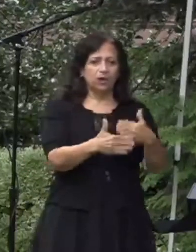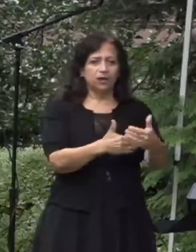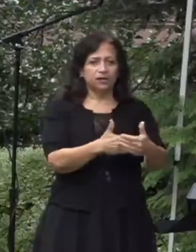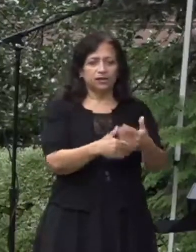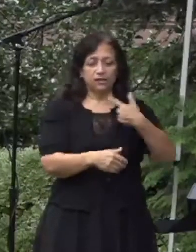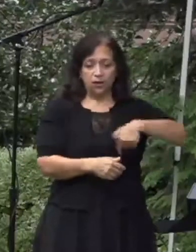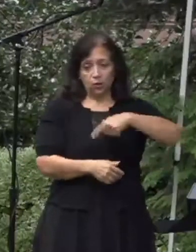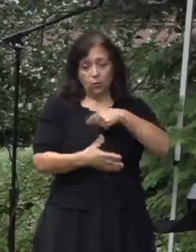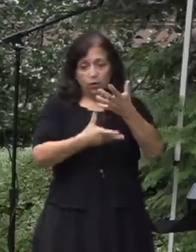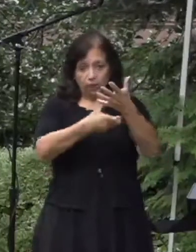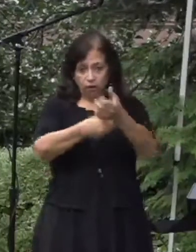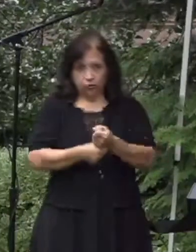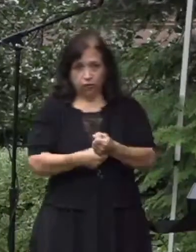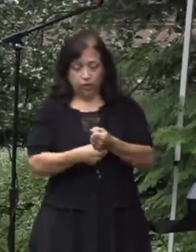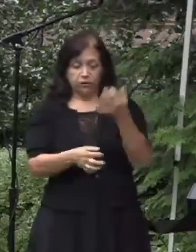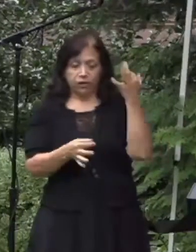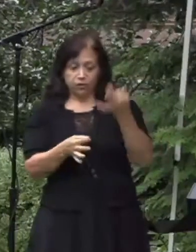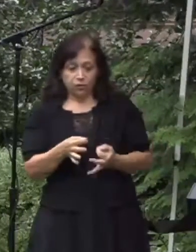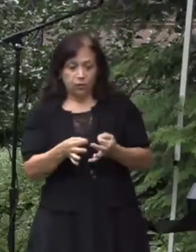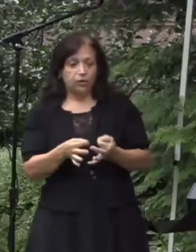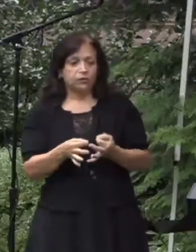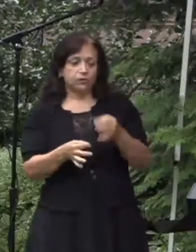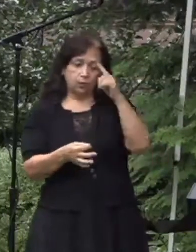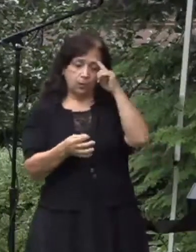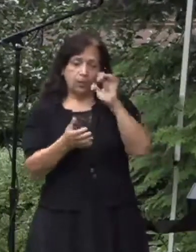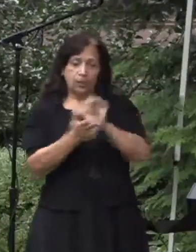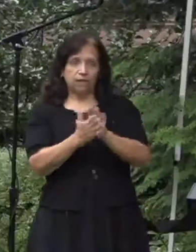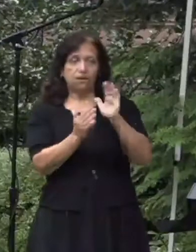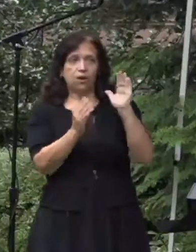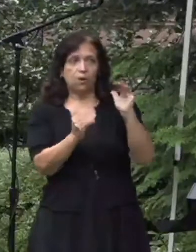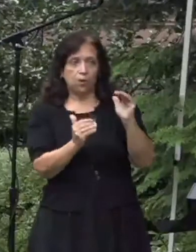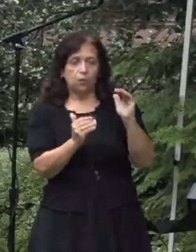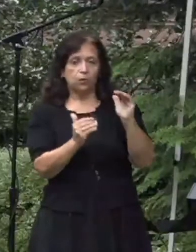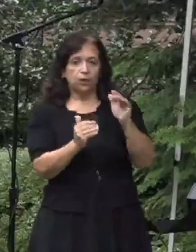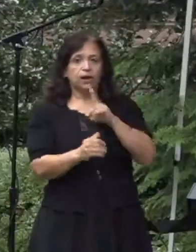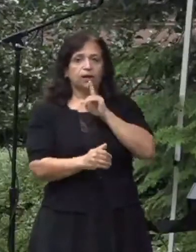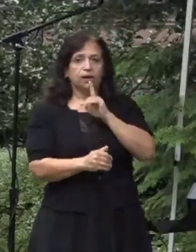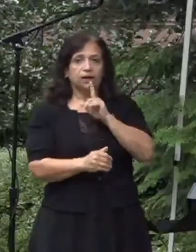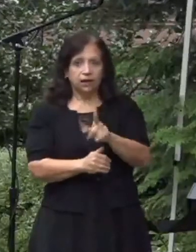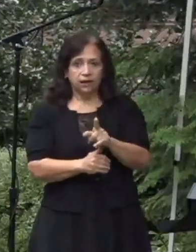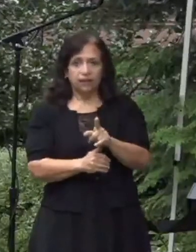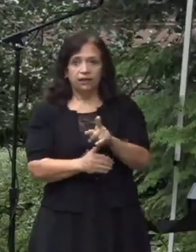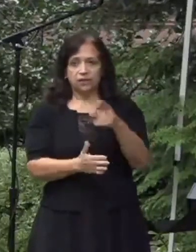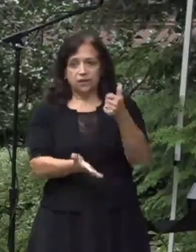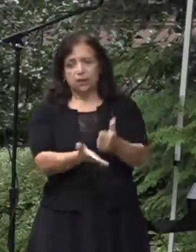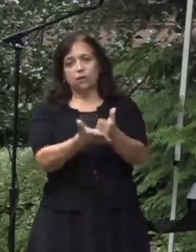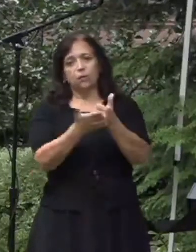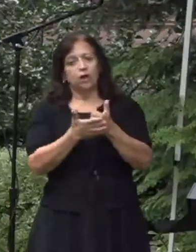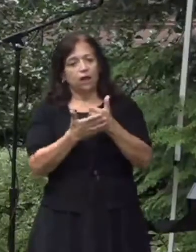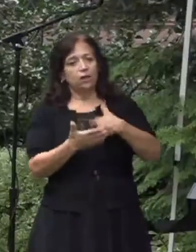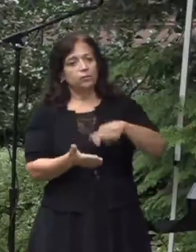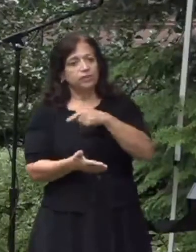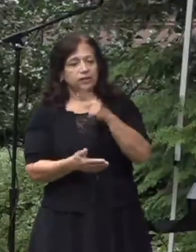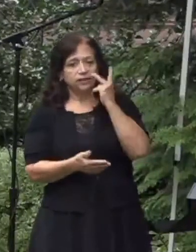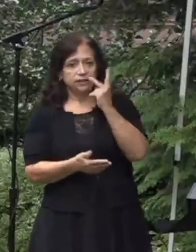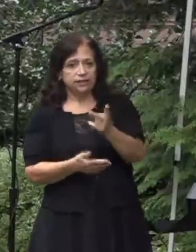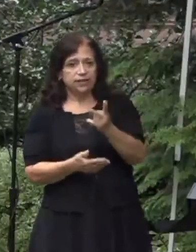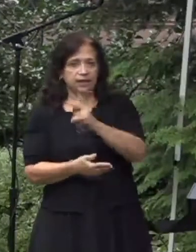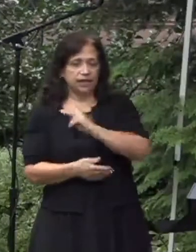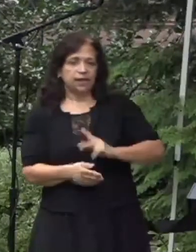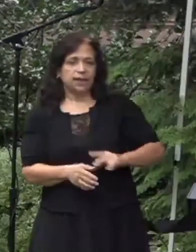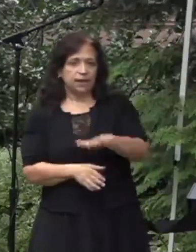We trust that the choice we make to believe in hope is what helps us see the